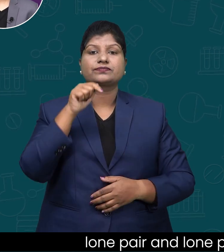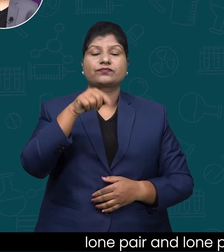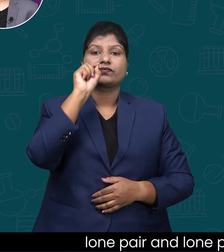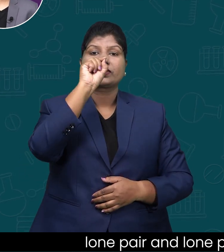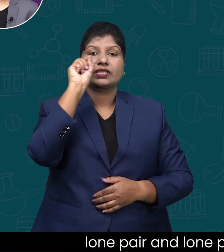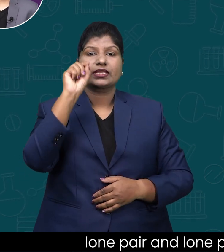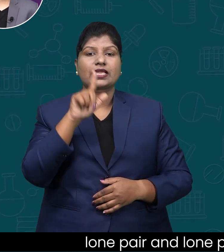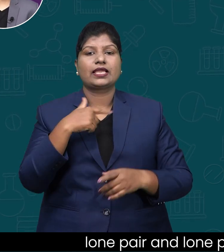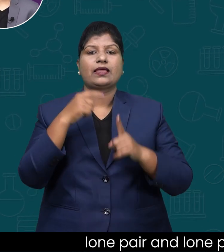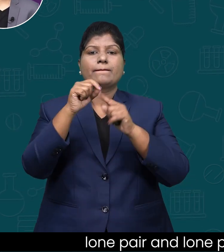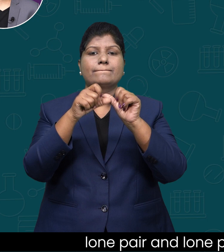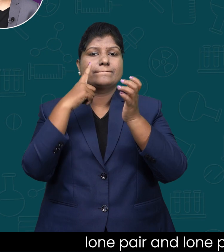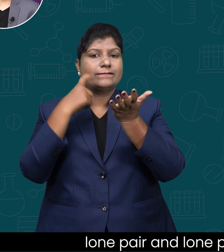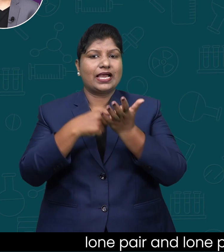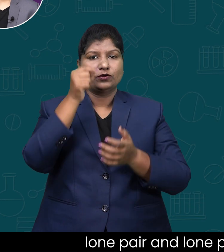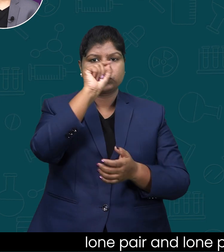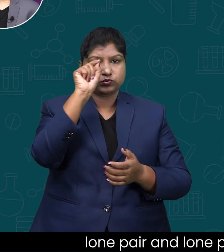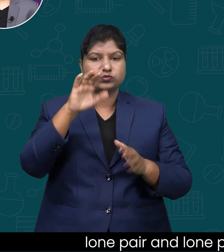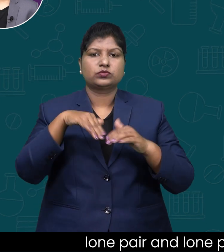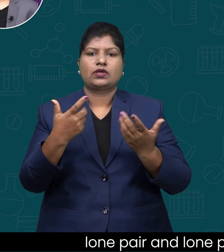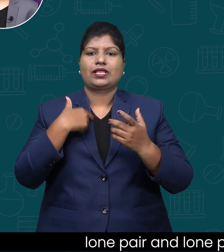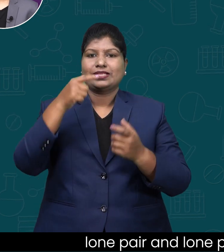lone pair bond pair repulsions.